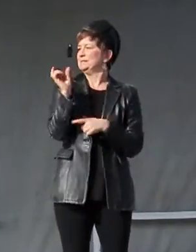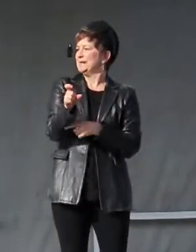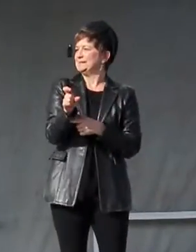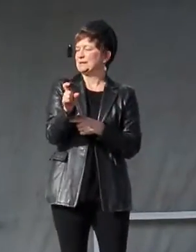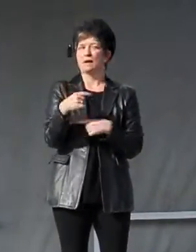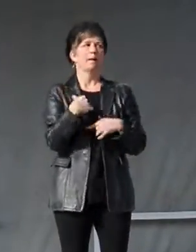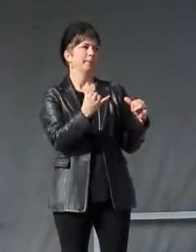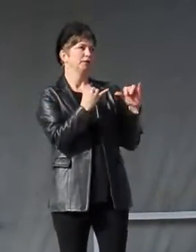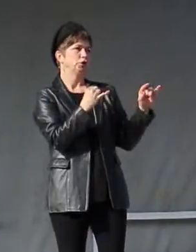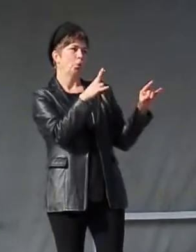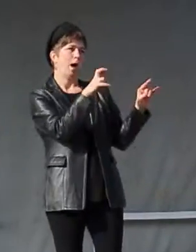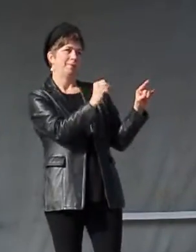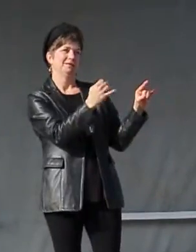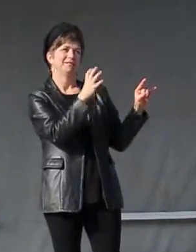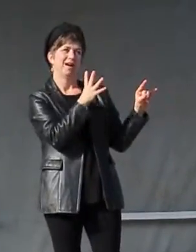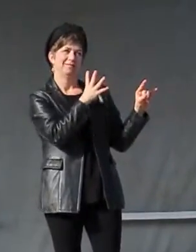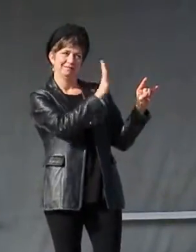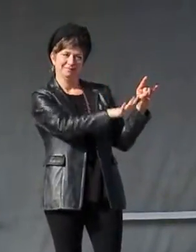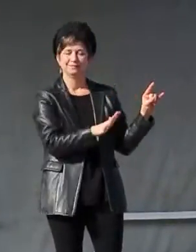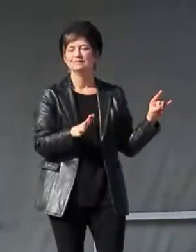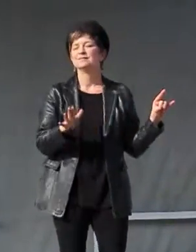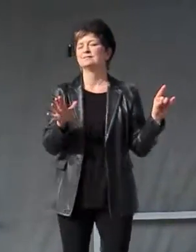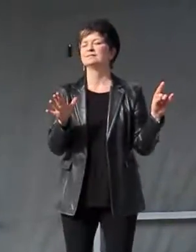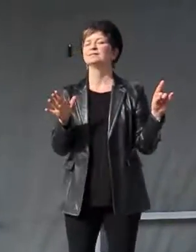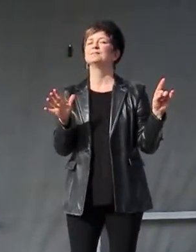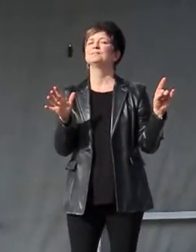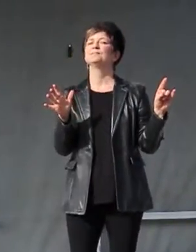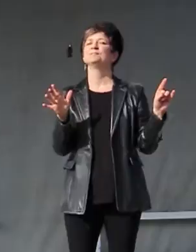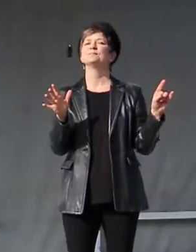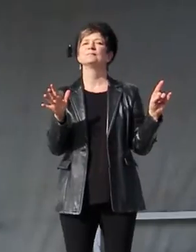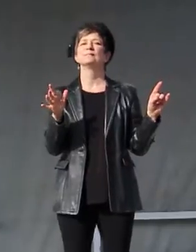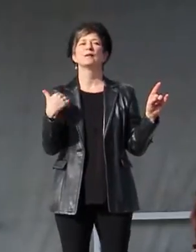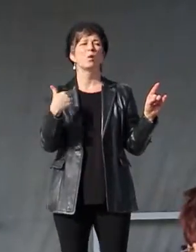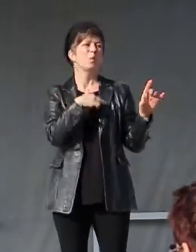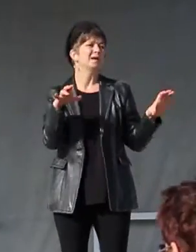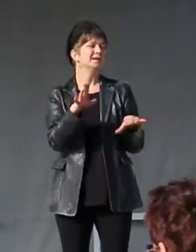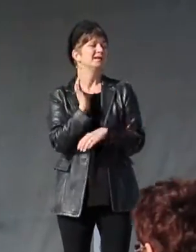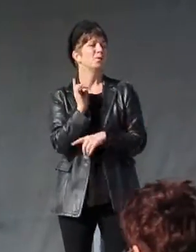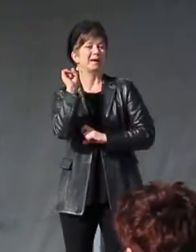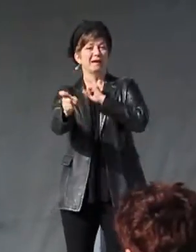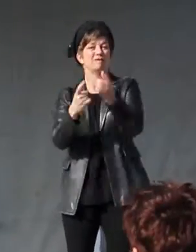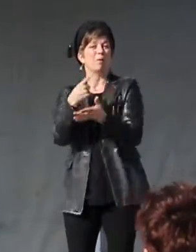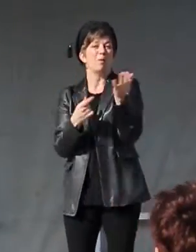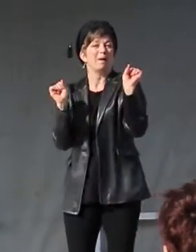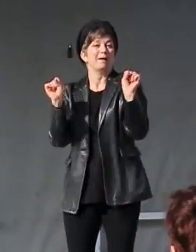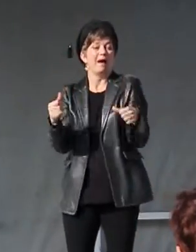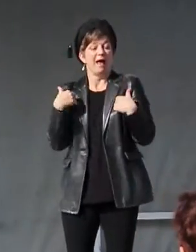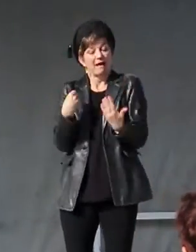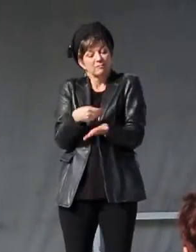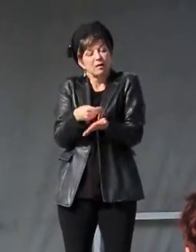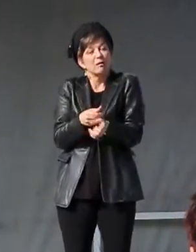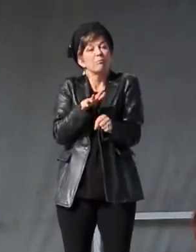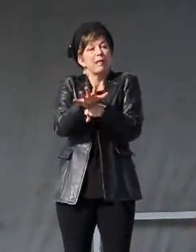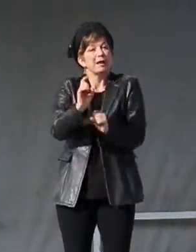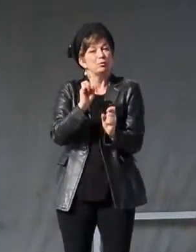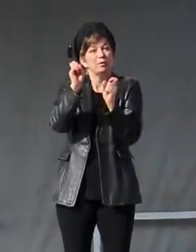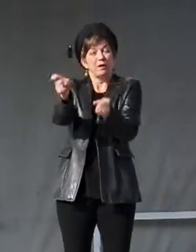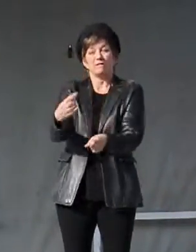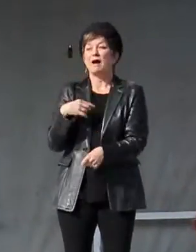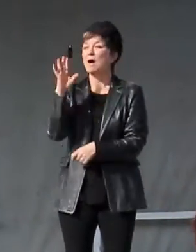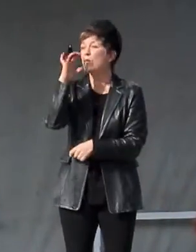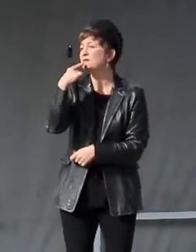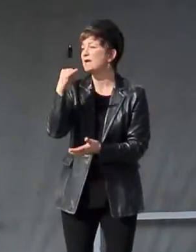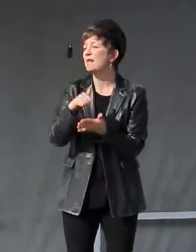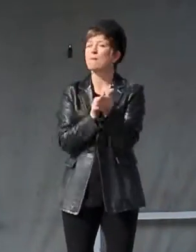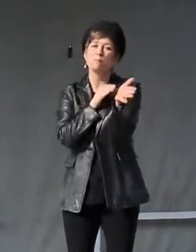too, Robin, don't worry about it. And we give what we can. Money is one thing I have the opportunity to give. I will just say that